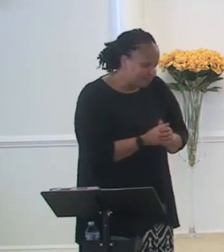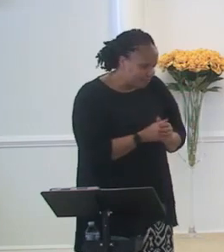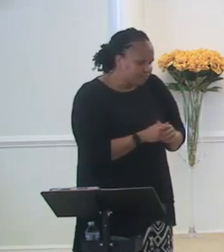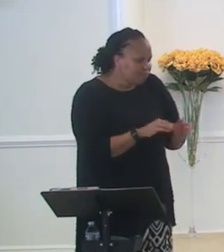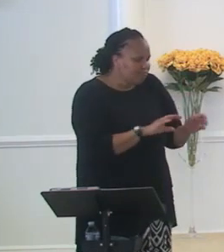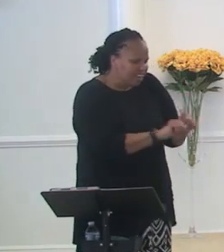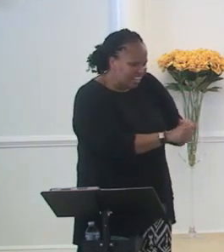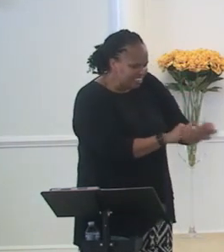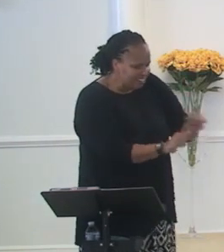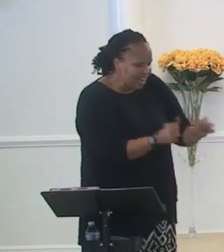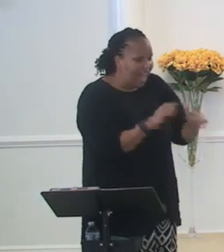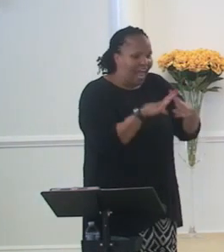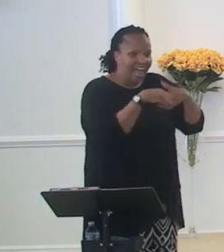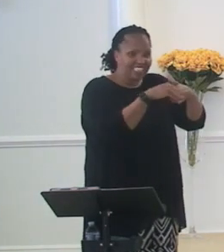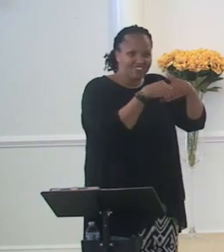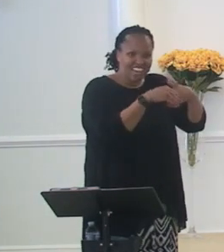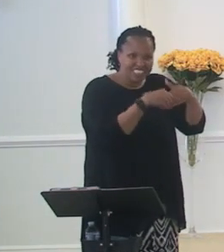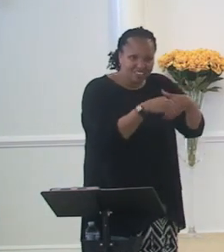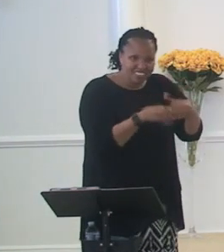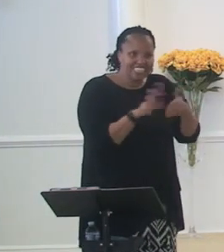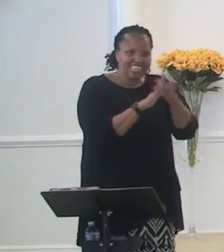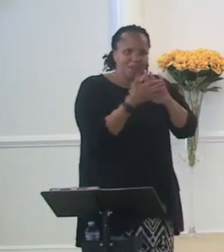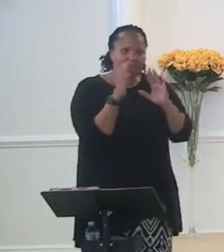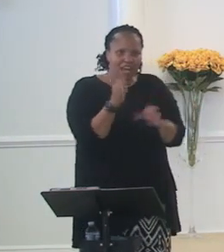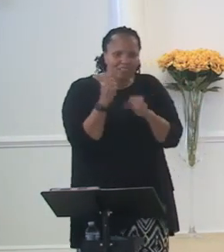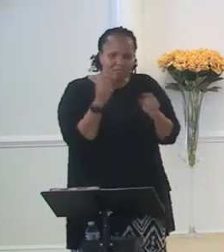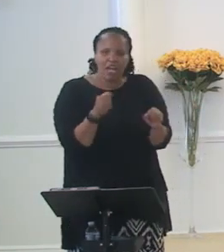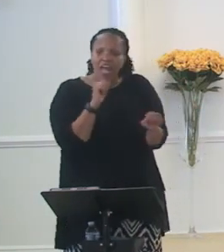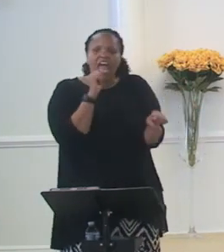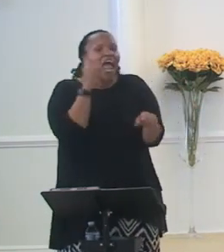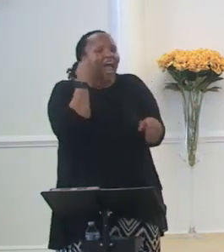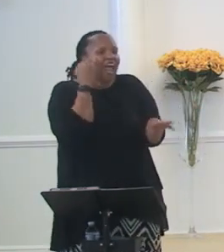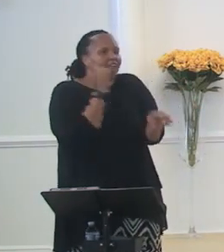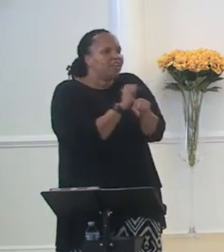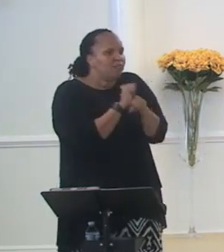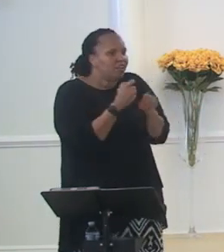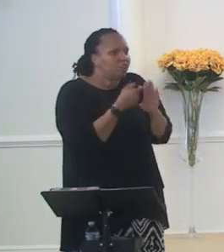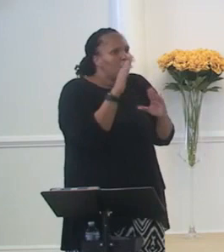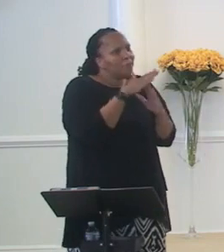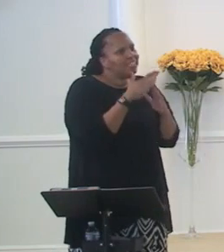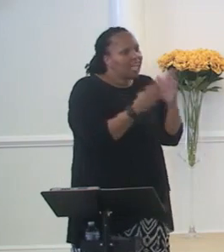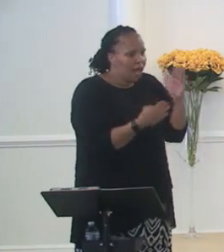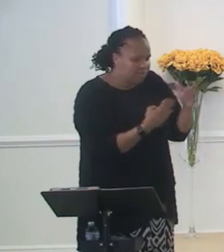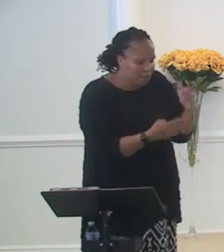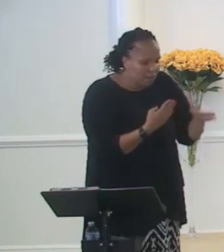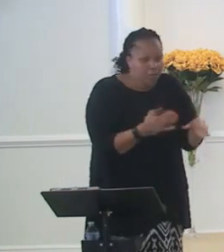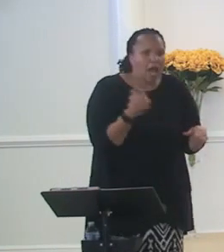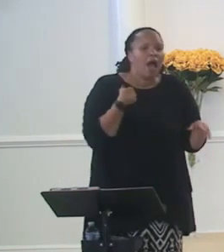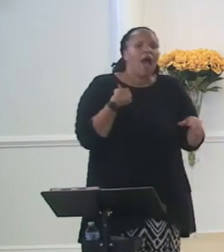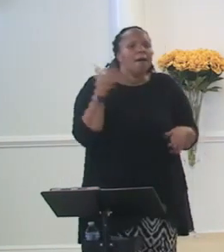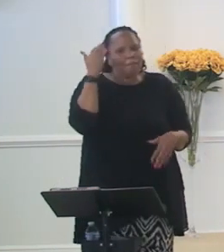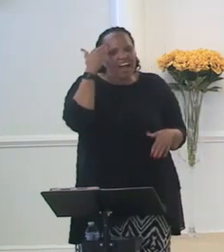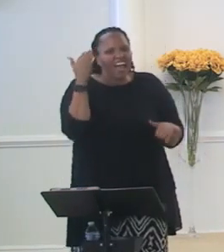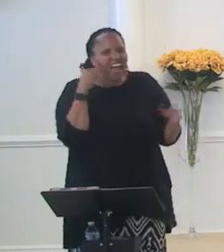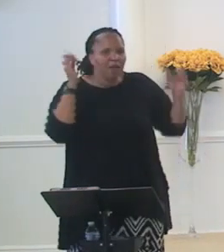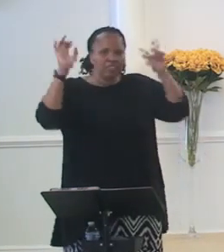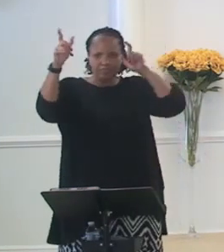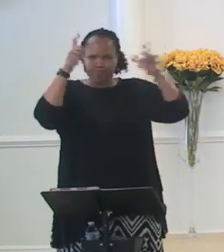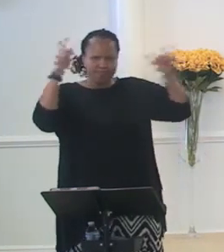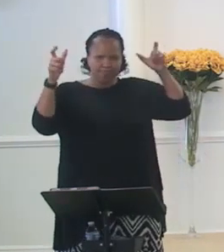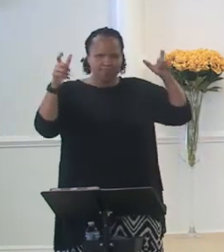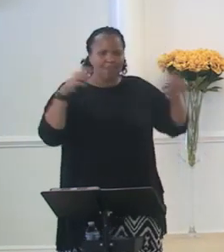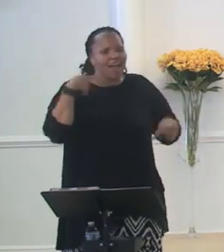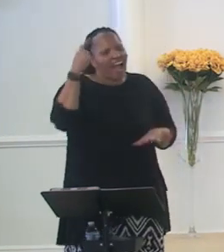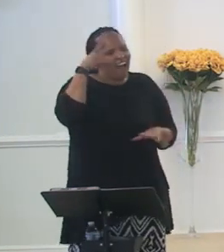its flexibility and its strength. Because if you would have worked from the top to bottom, I would have got big-headed. I would have thought I brought